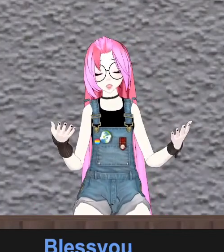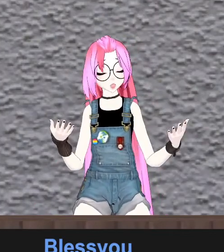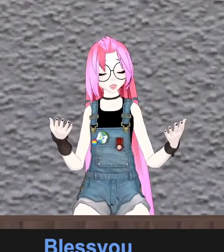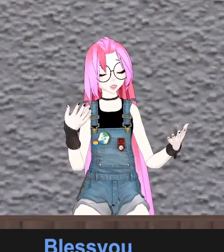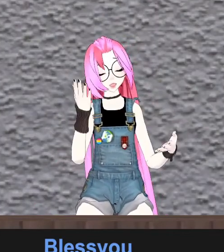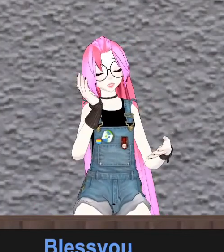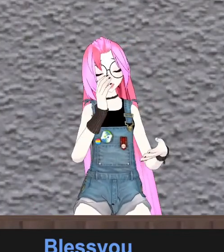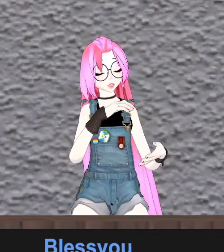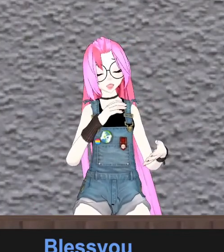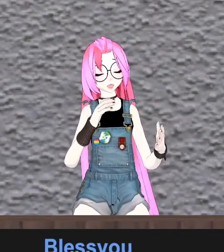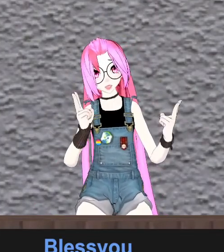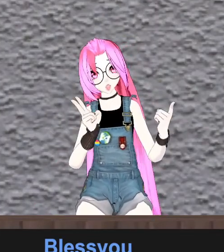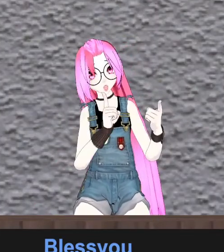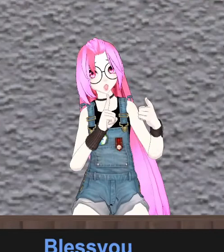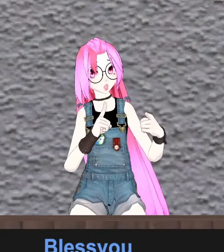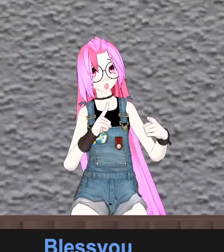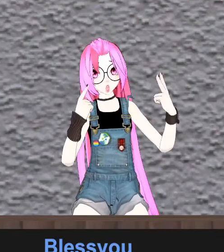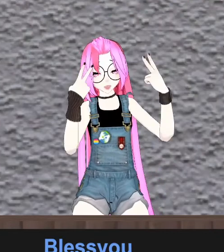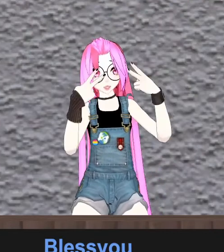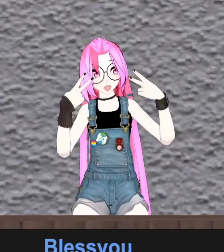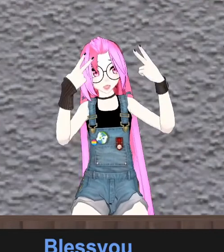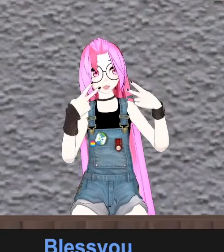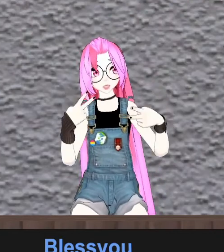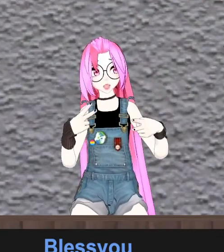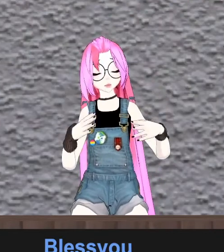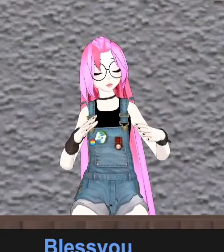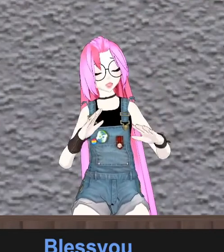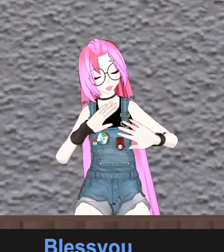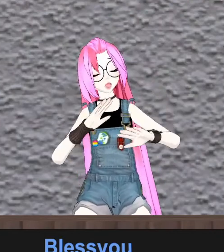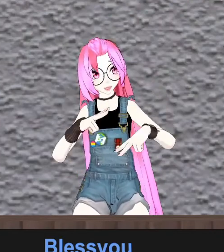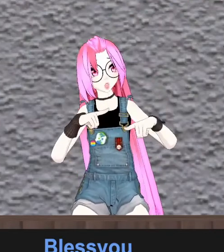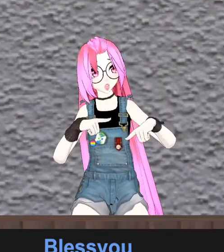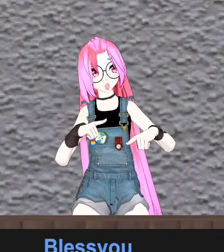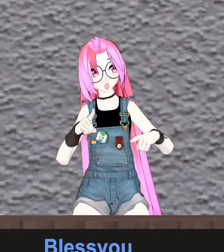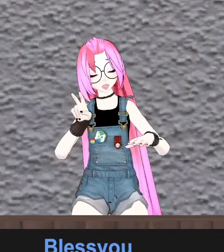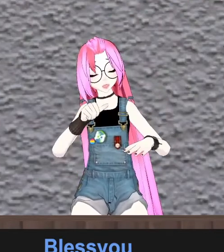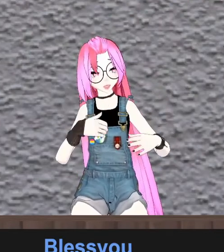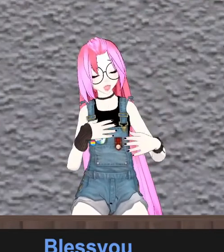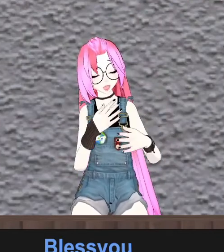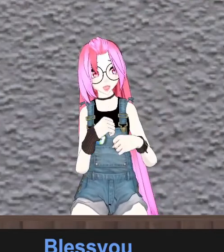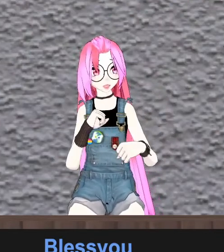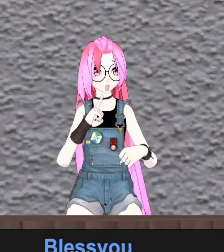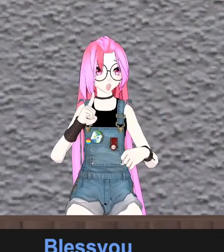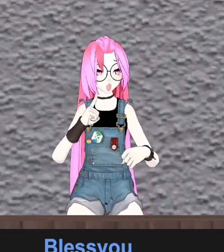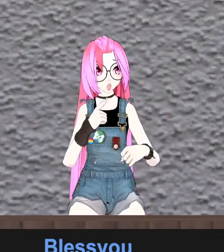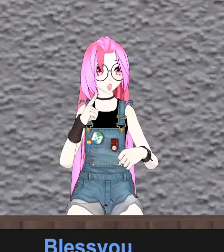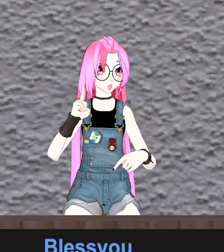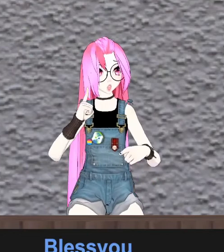so it'd be very strange for them to meet somebody in real life and say, my name is Panda. So I'd say it depends. But at the same time, I got my sign name from a deaf